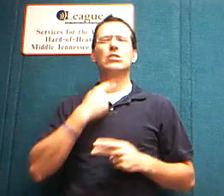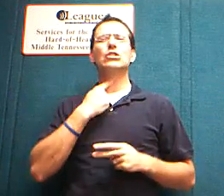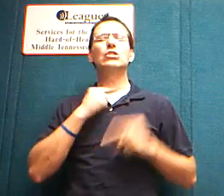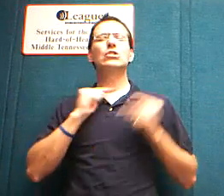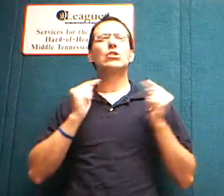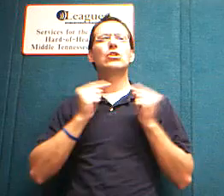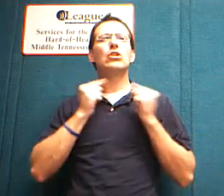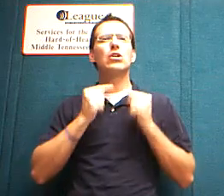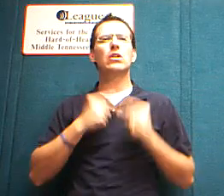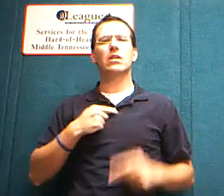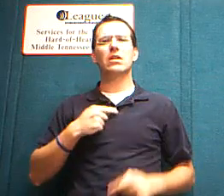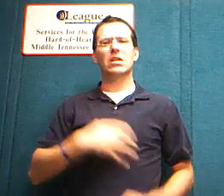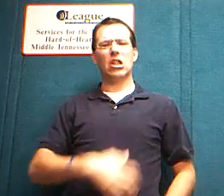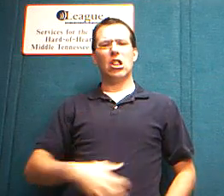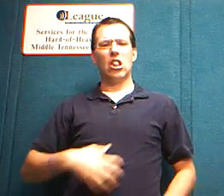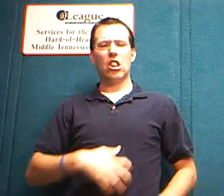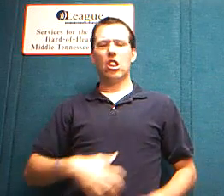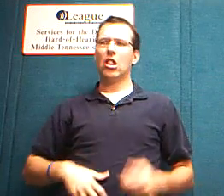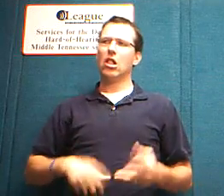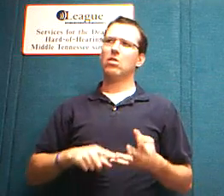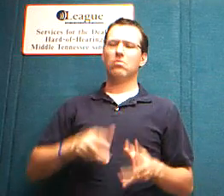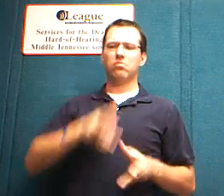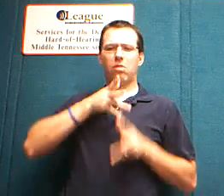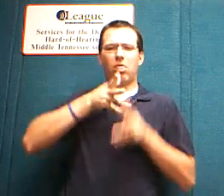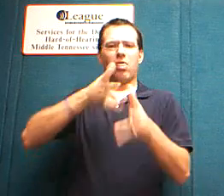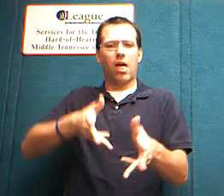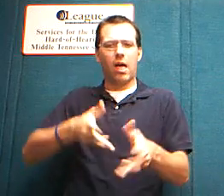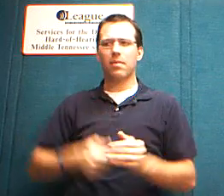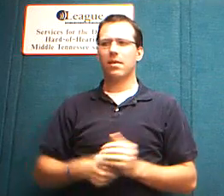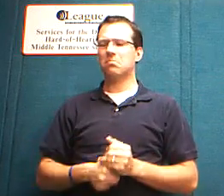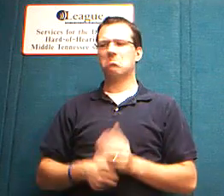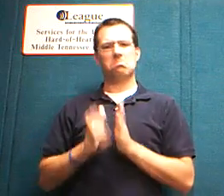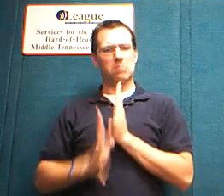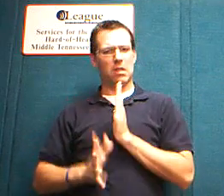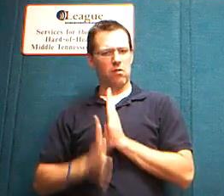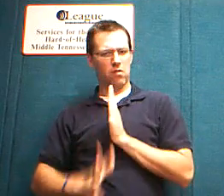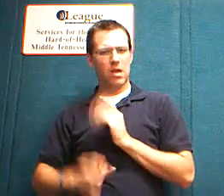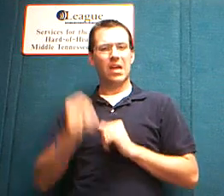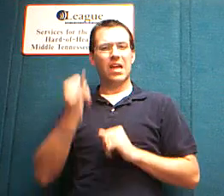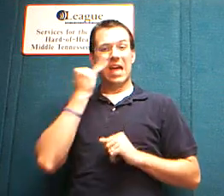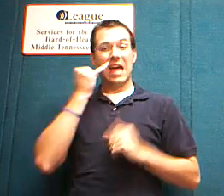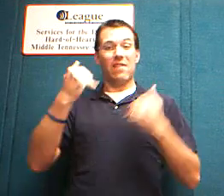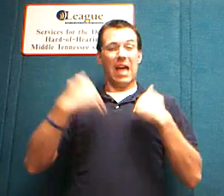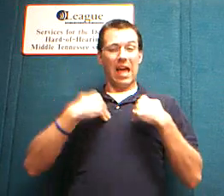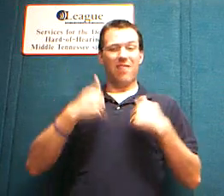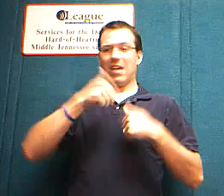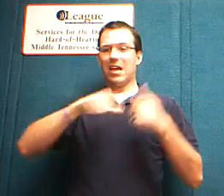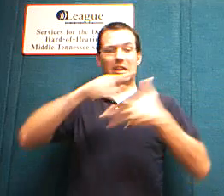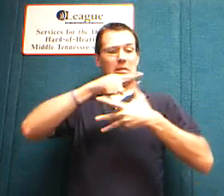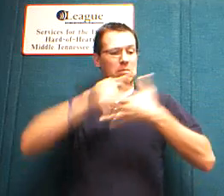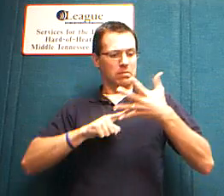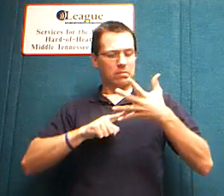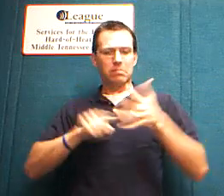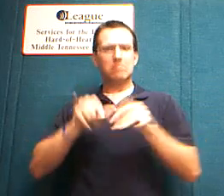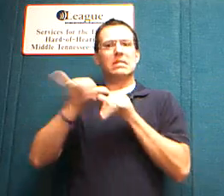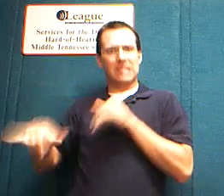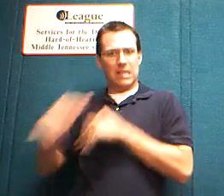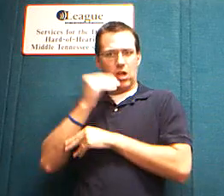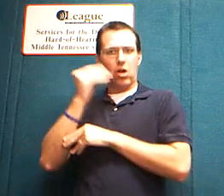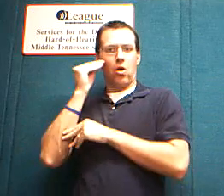vomiting, or diarrhea. When you have these symptoms, you should stay home and avoid contact with other